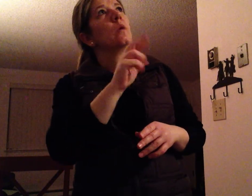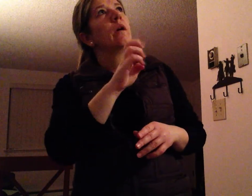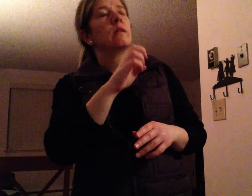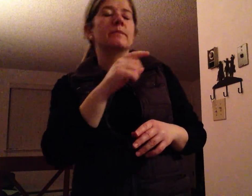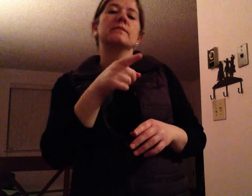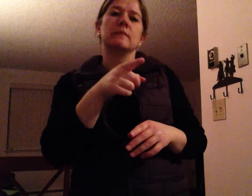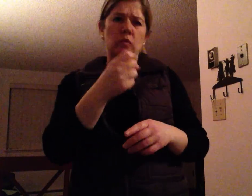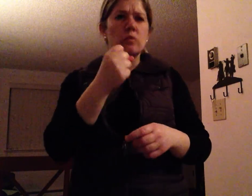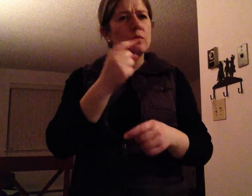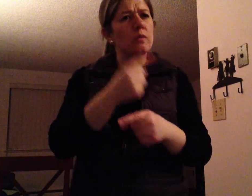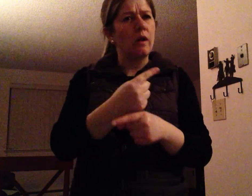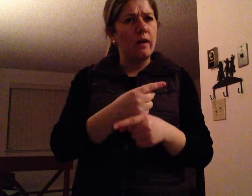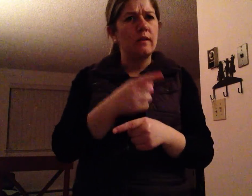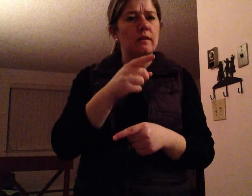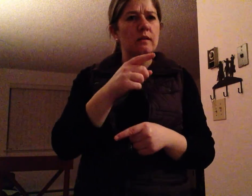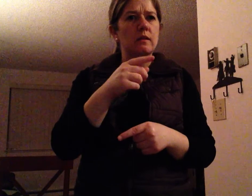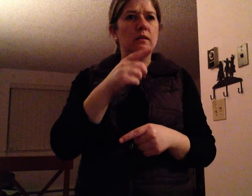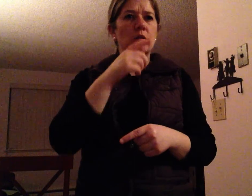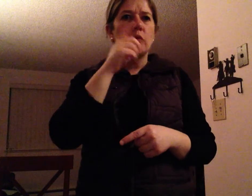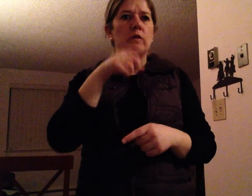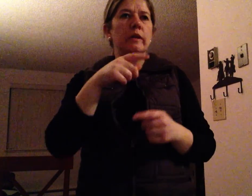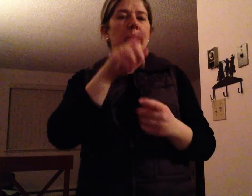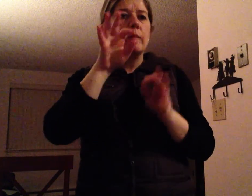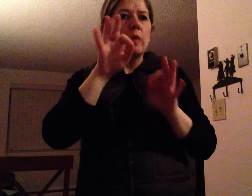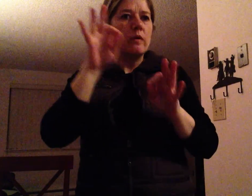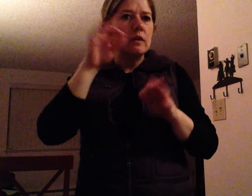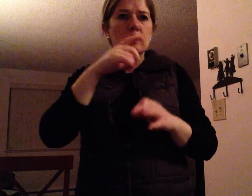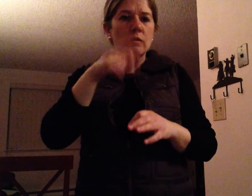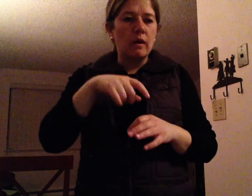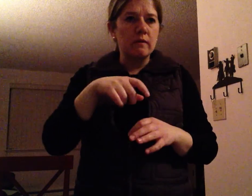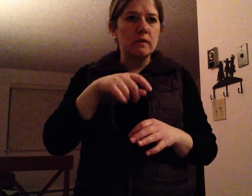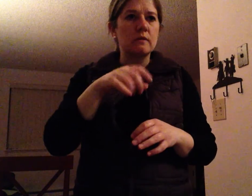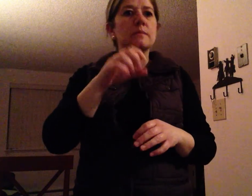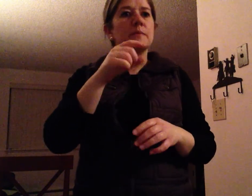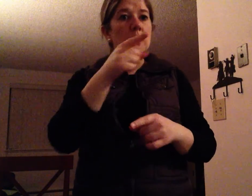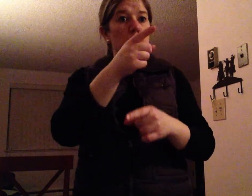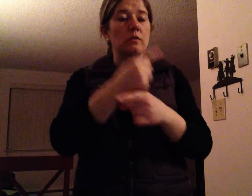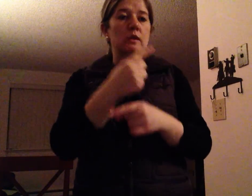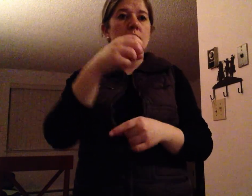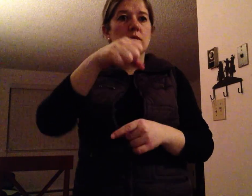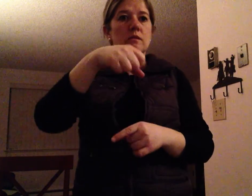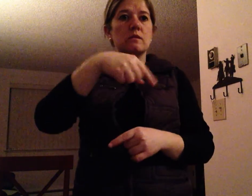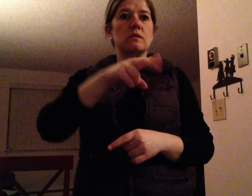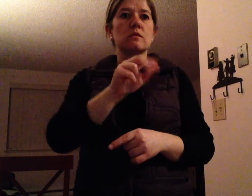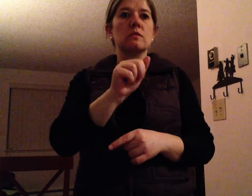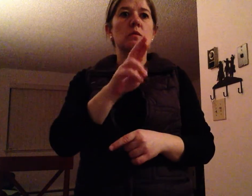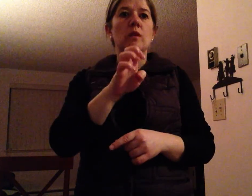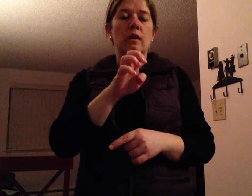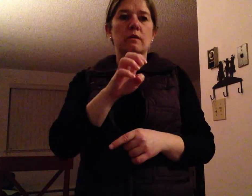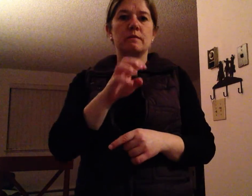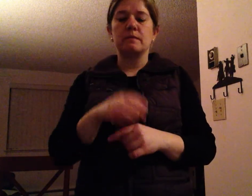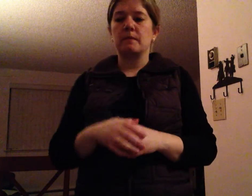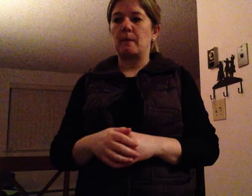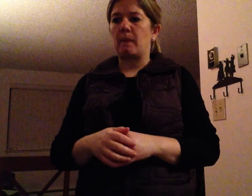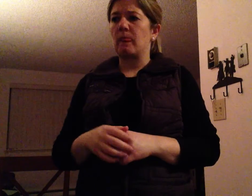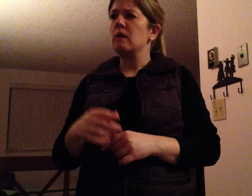say, oh, I'm not sure. Don't get fancy. It's a square. Who remembers the rule for a square? How do we know it's a square?